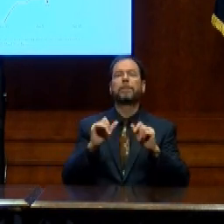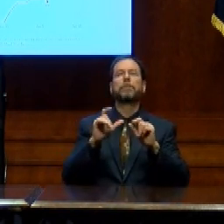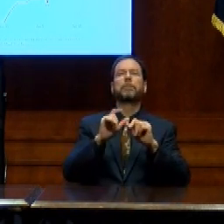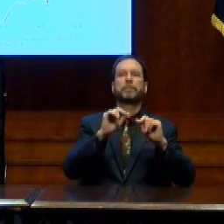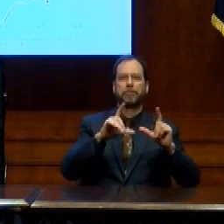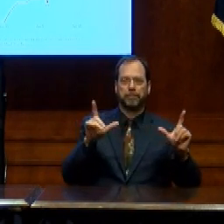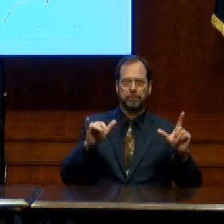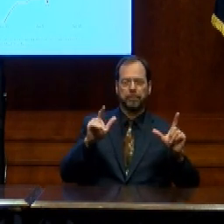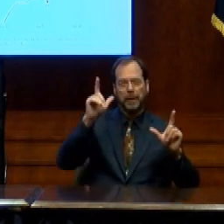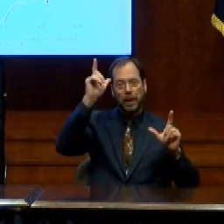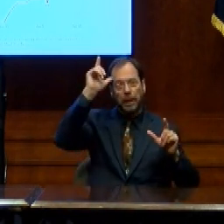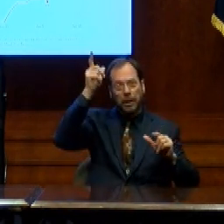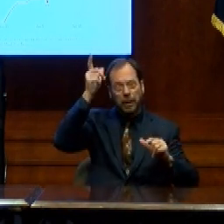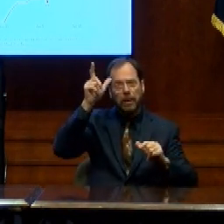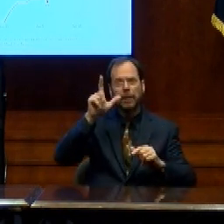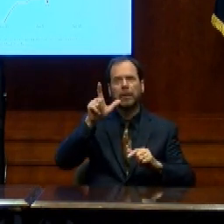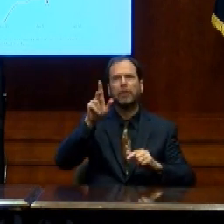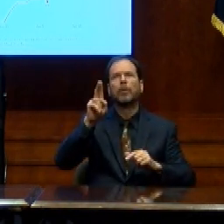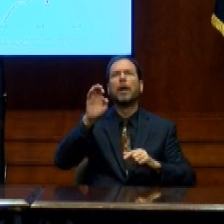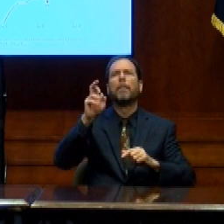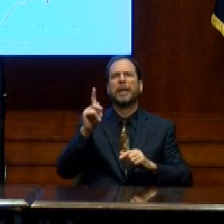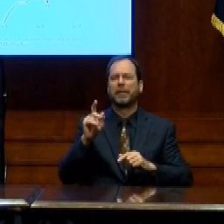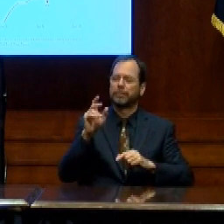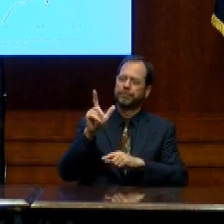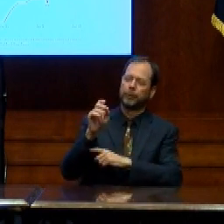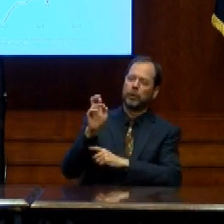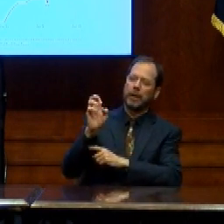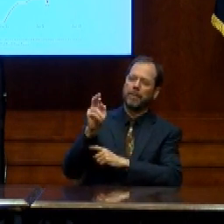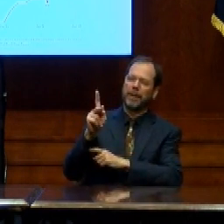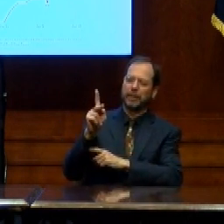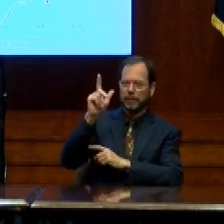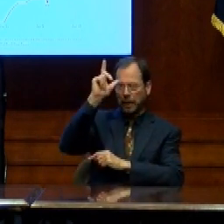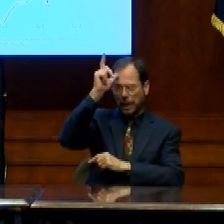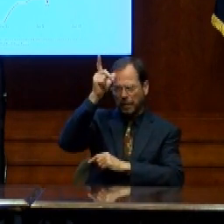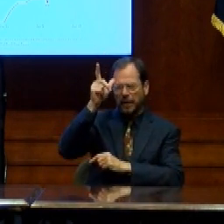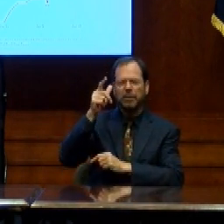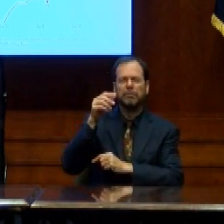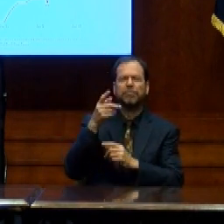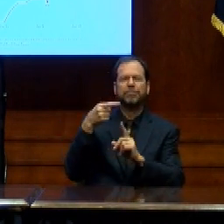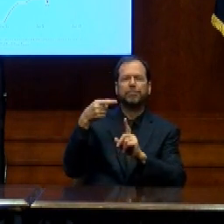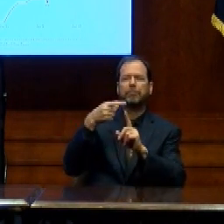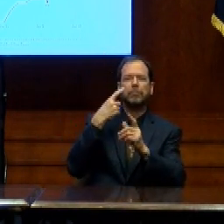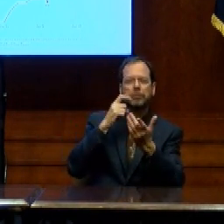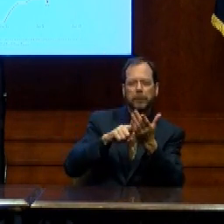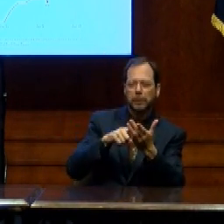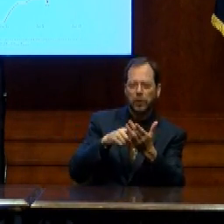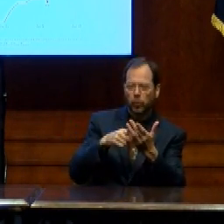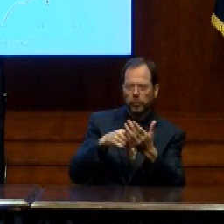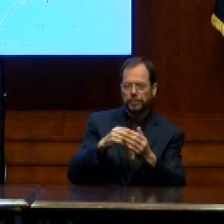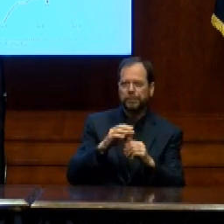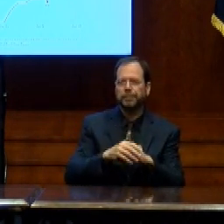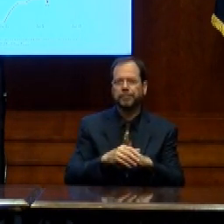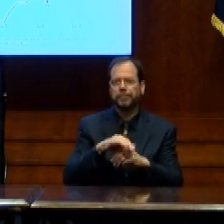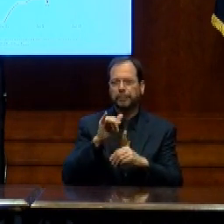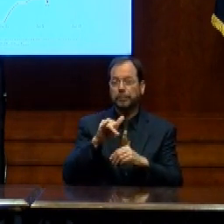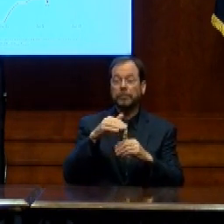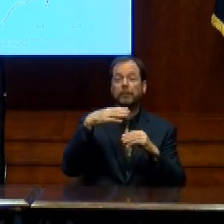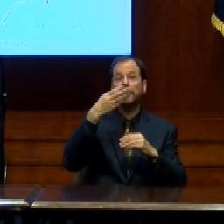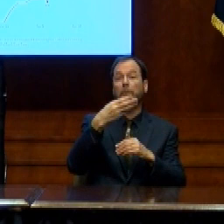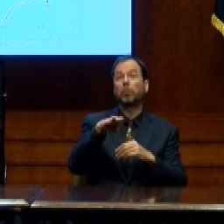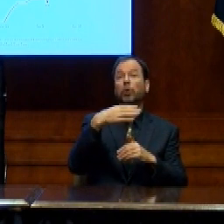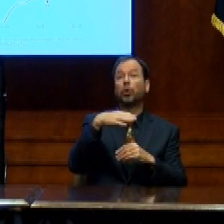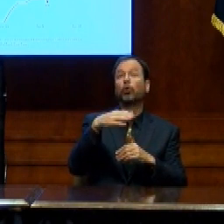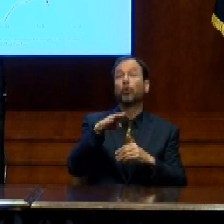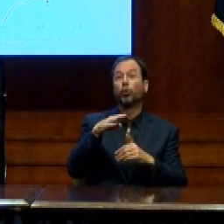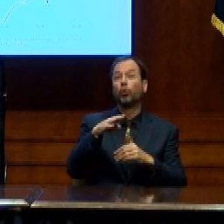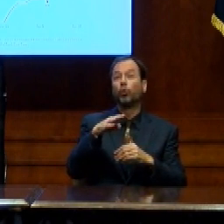So Lubbock County, a couple of things about it. One is if you look at the angle of the top line, the